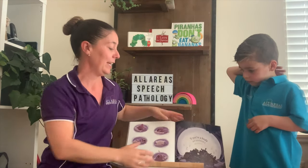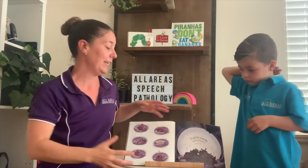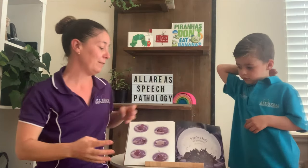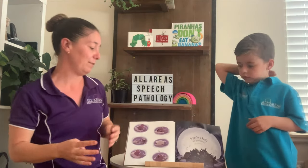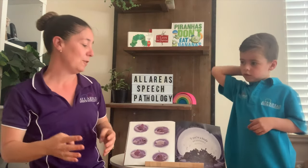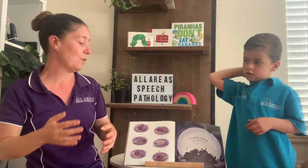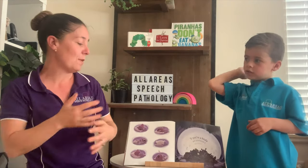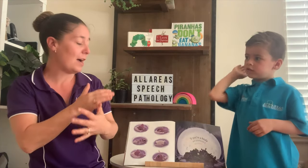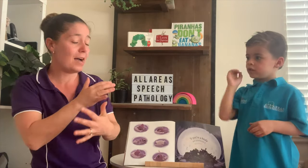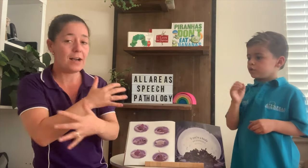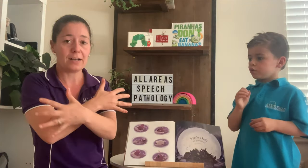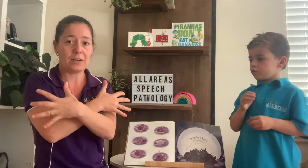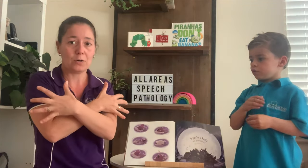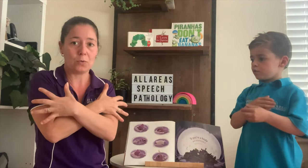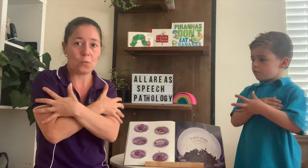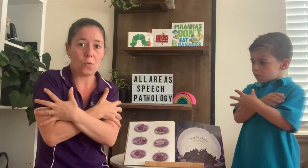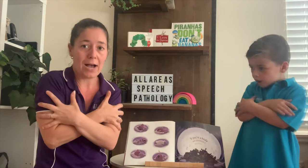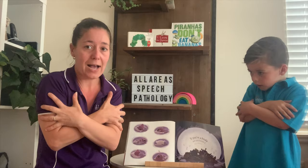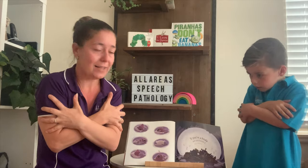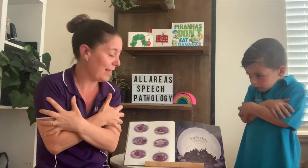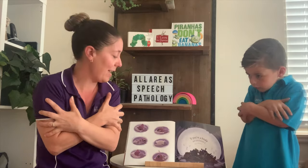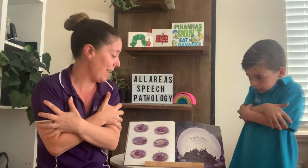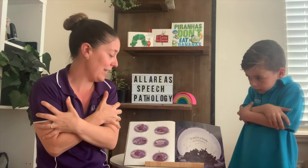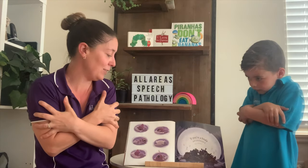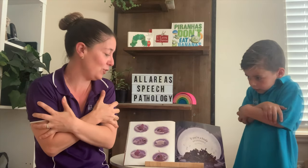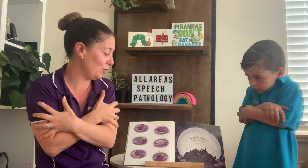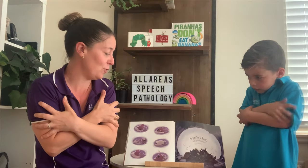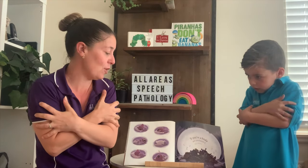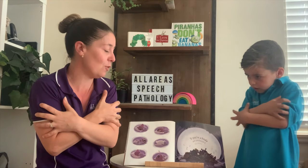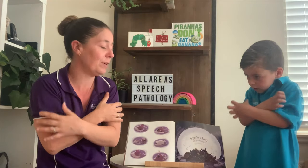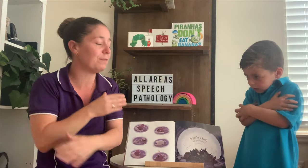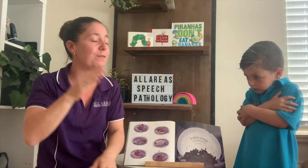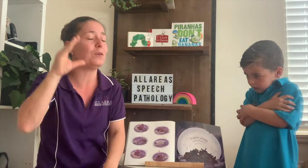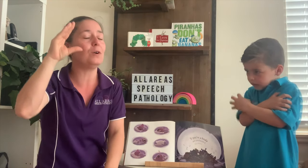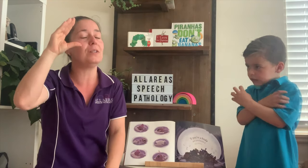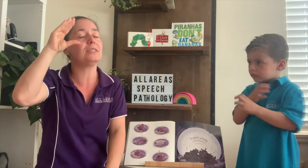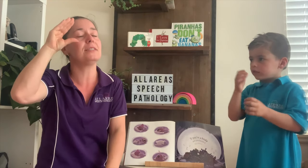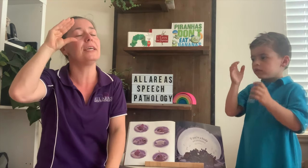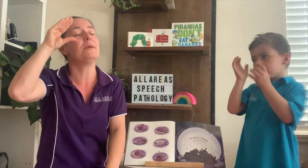If you're a koala and you know it, fall asleep.